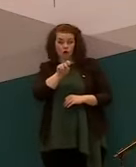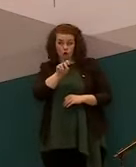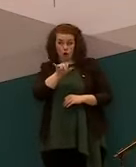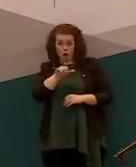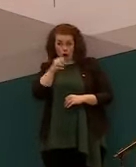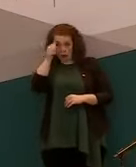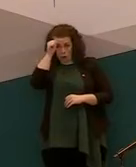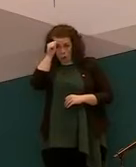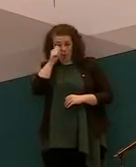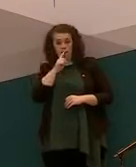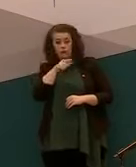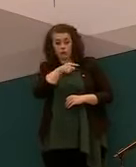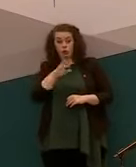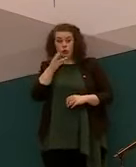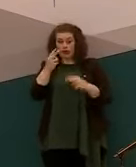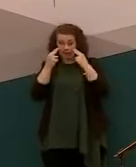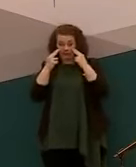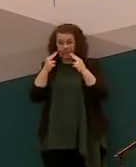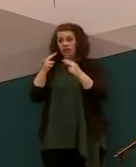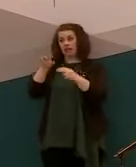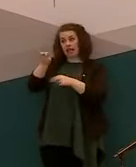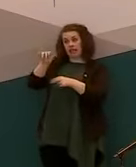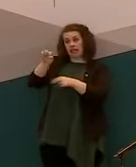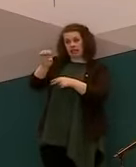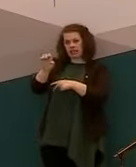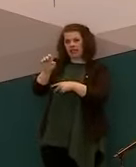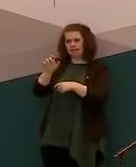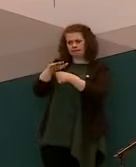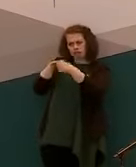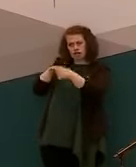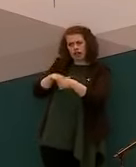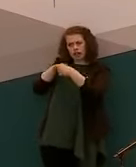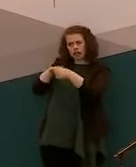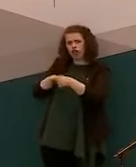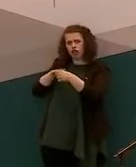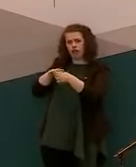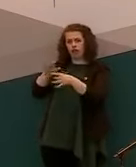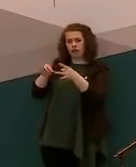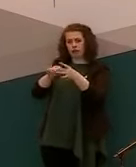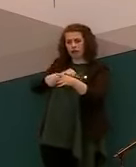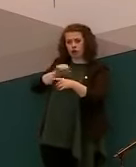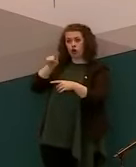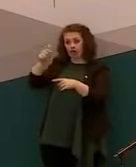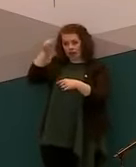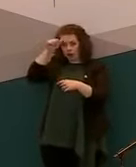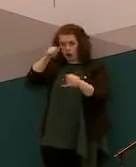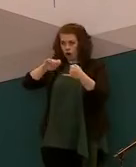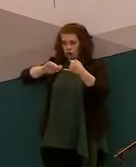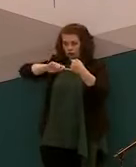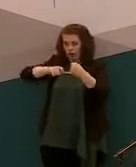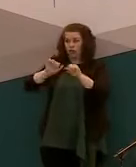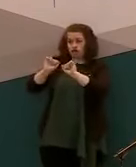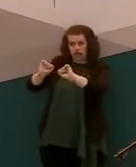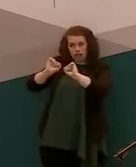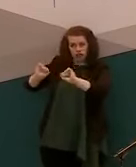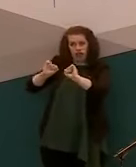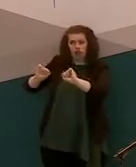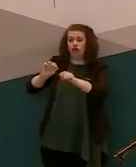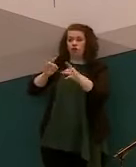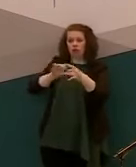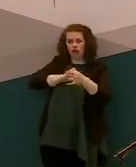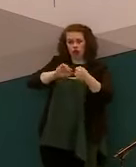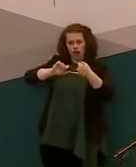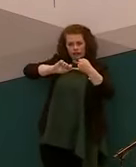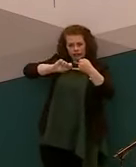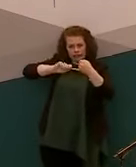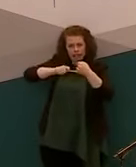need to put huge pressure on the HSE, surely, to up their act in terms of where the testing is right now. Because you can't do